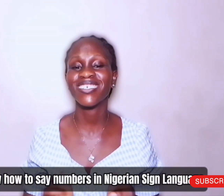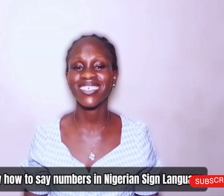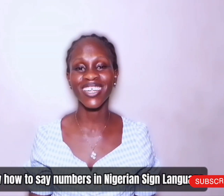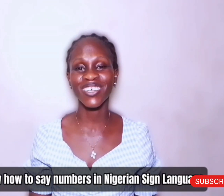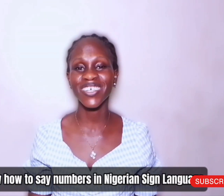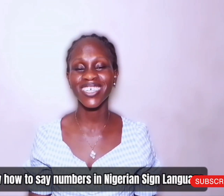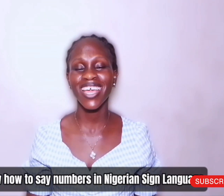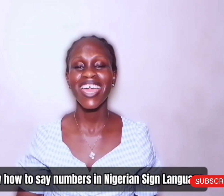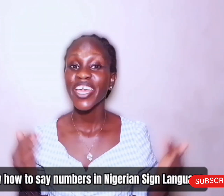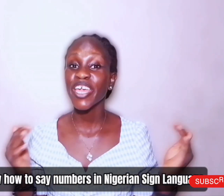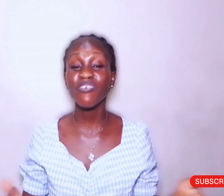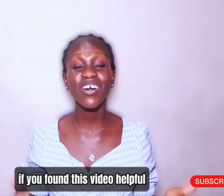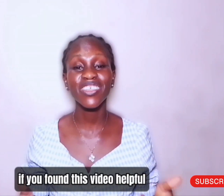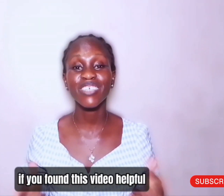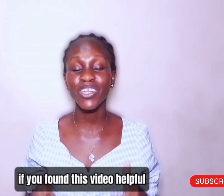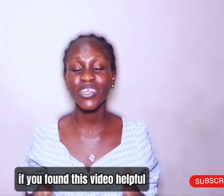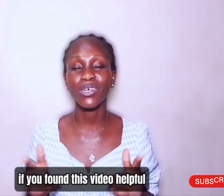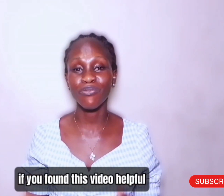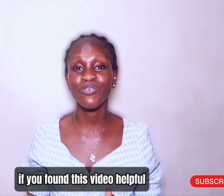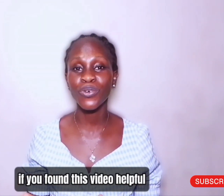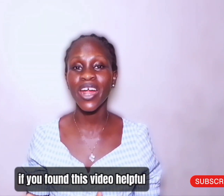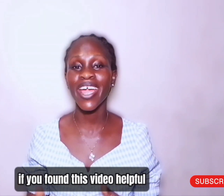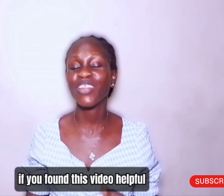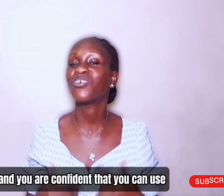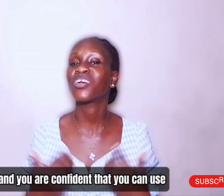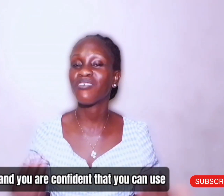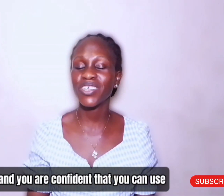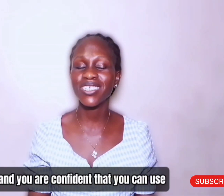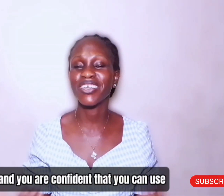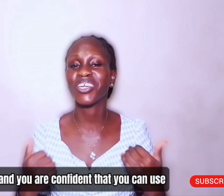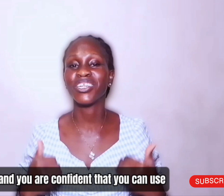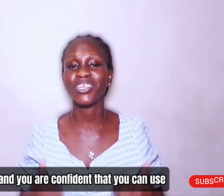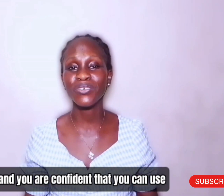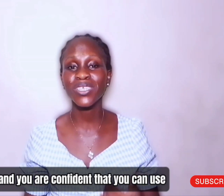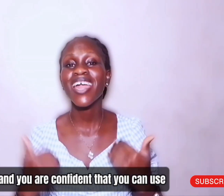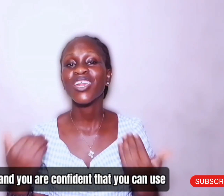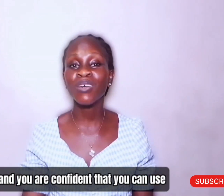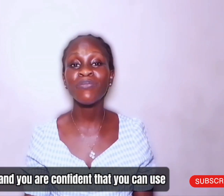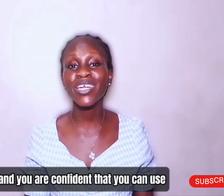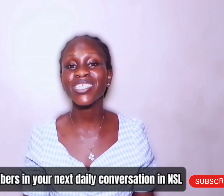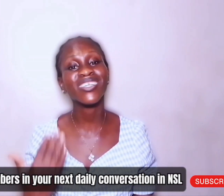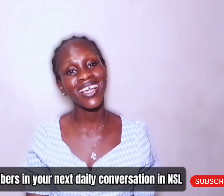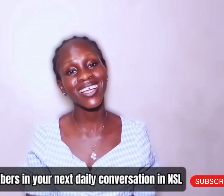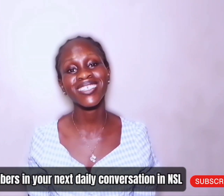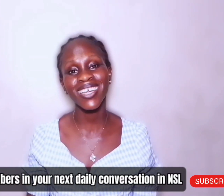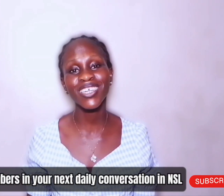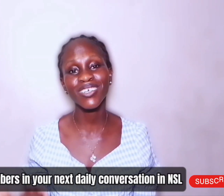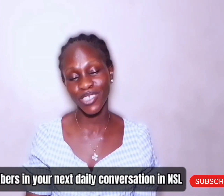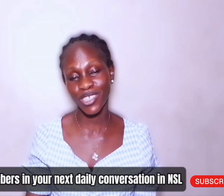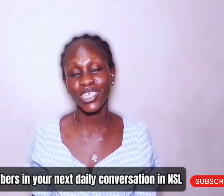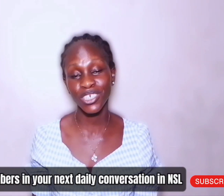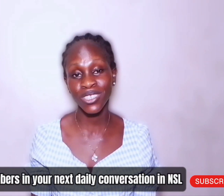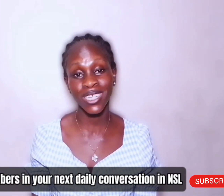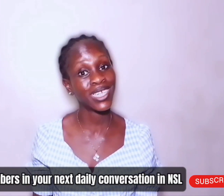Sign Language. If you found this video helpful and you're confident that you can use numbers in your next daily conversation in